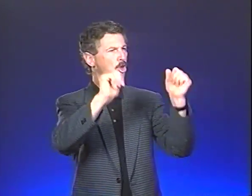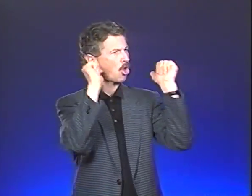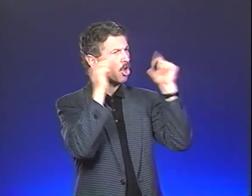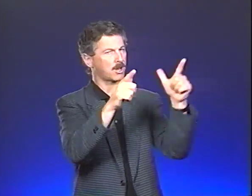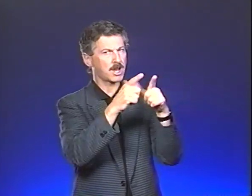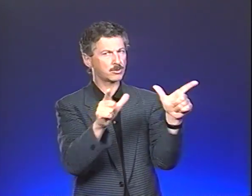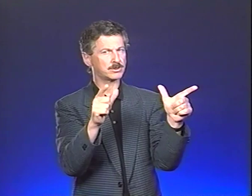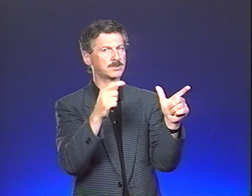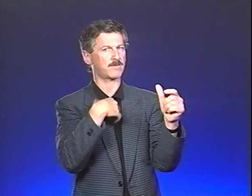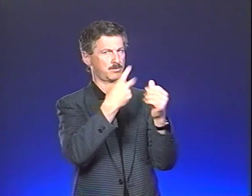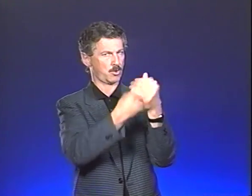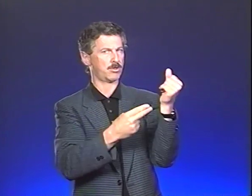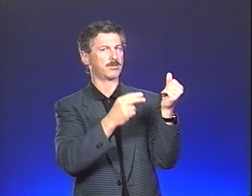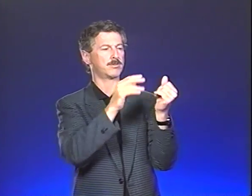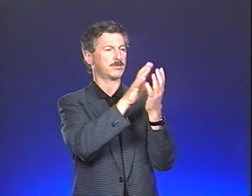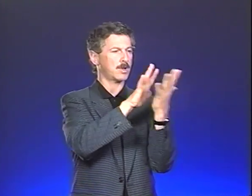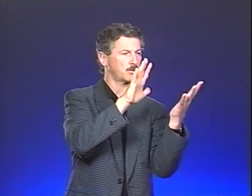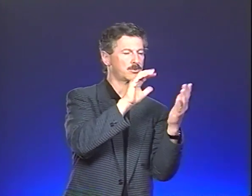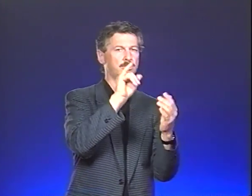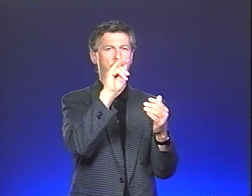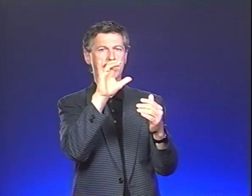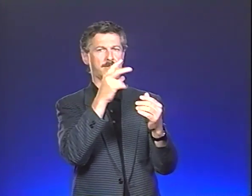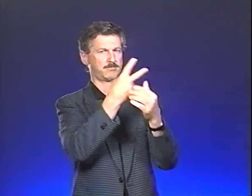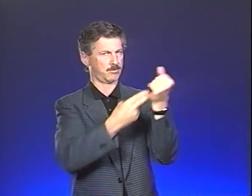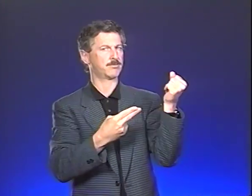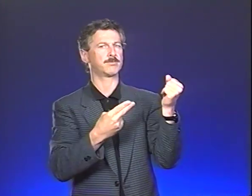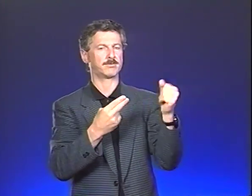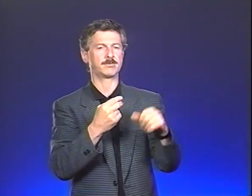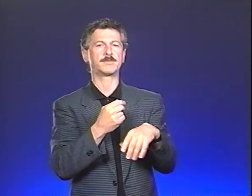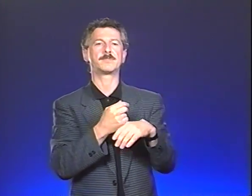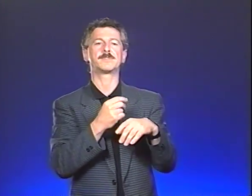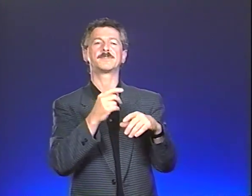Languages also have symbols that are either arbitrary or iconic.